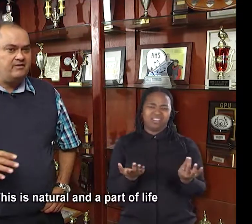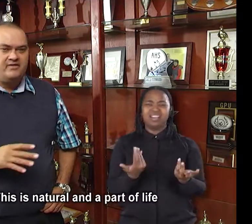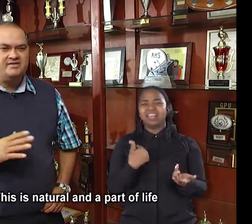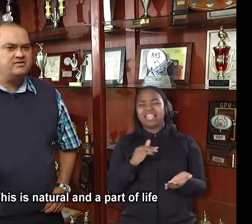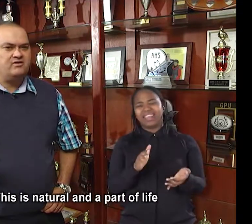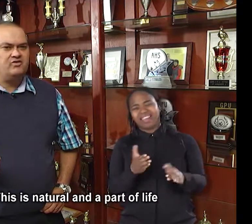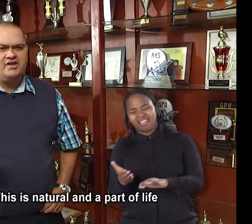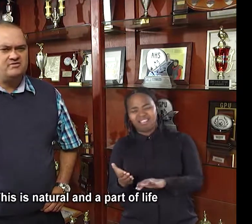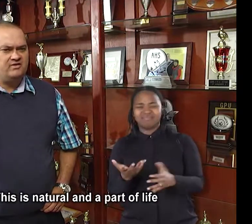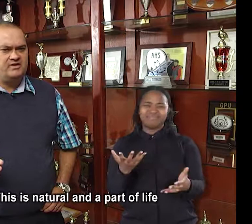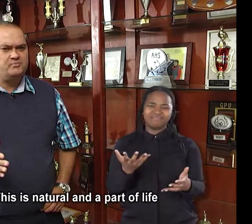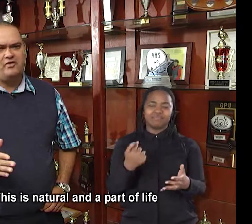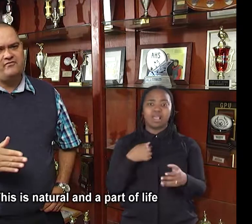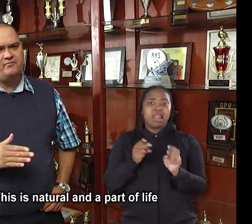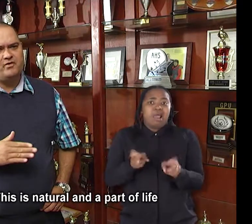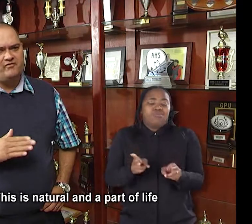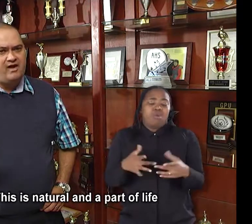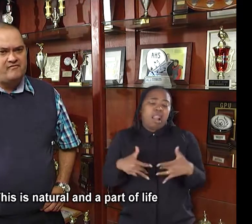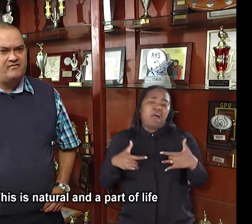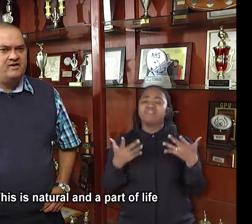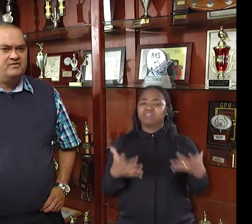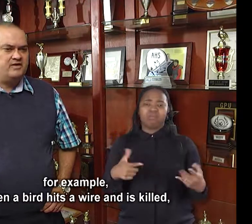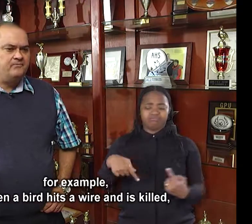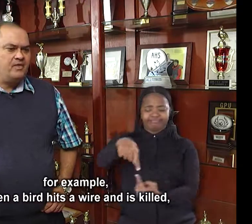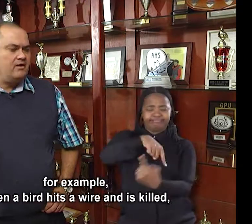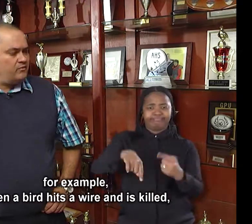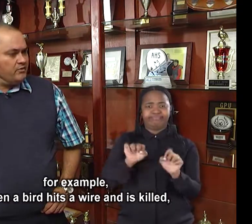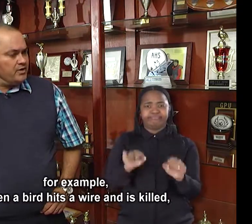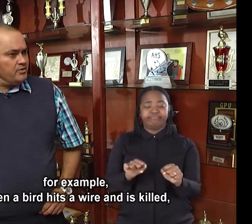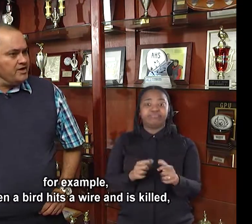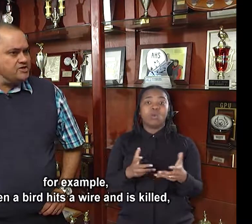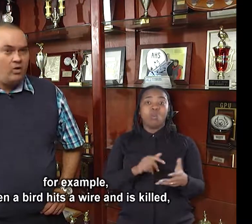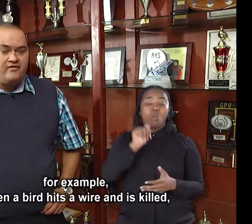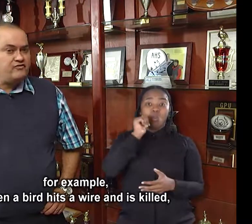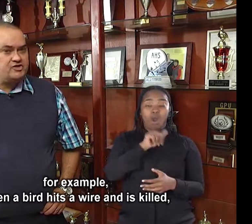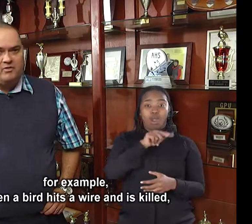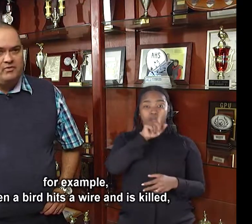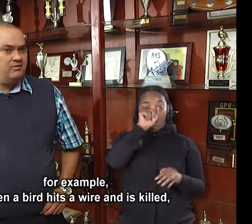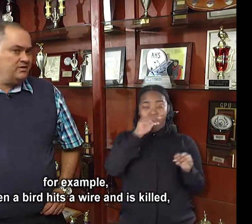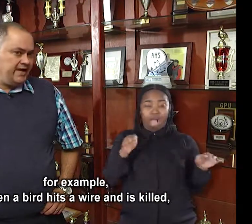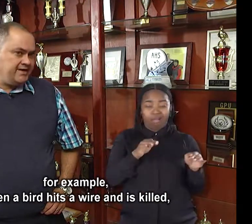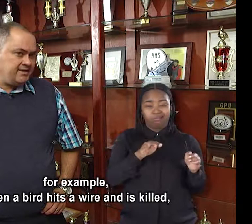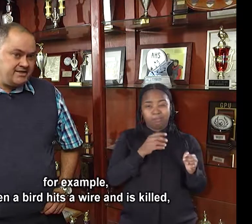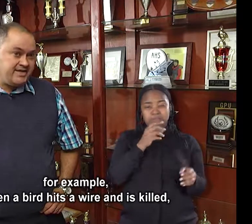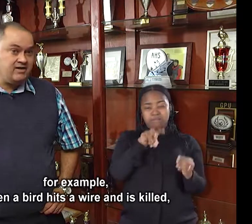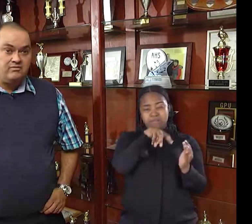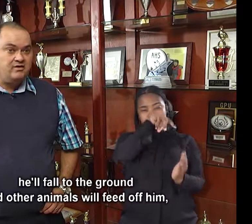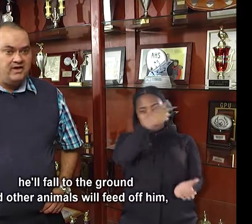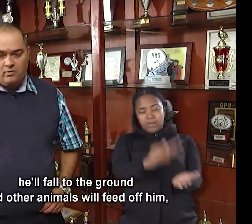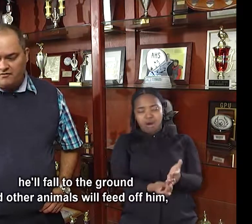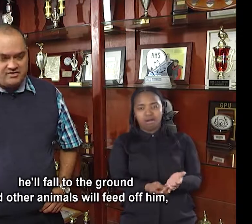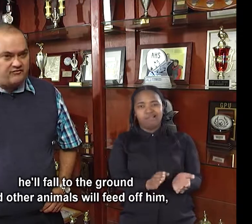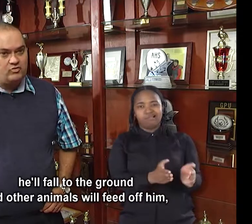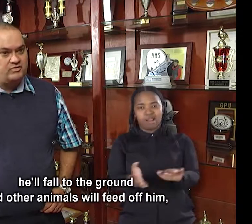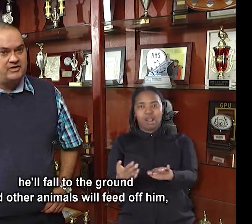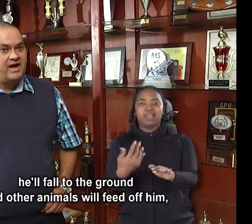I mean, these things are natural and it's part of life. So when a bird hits a wire, for example, and is killed,